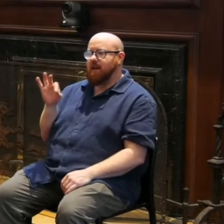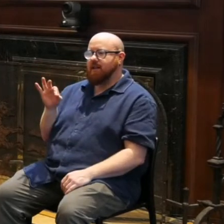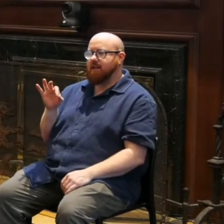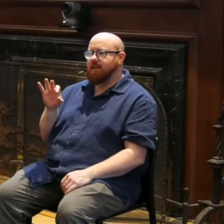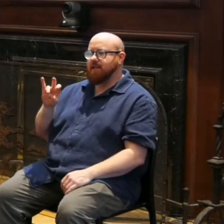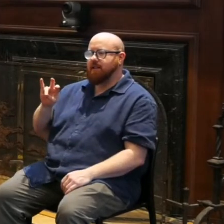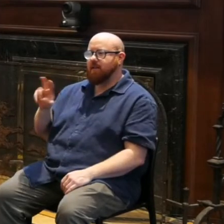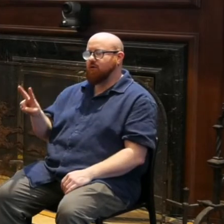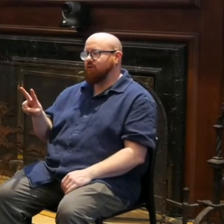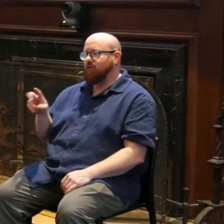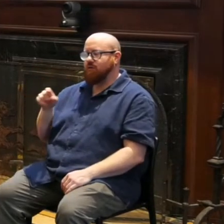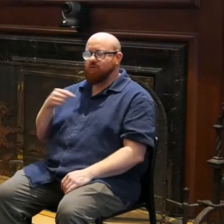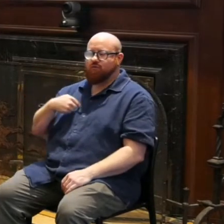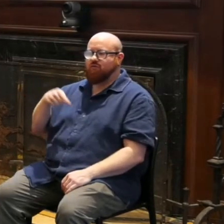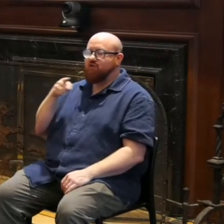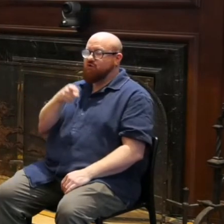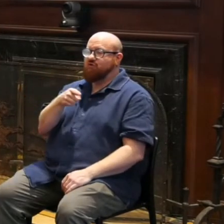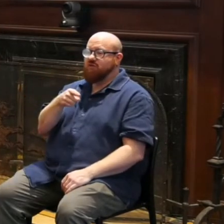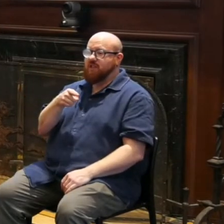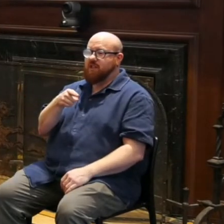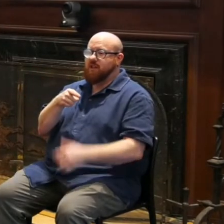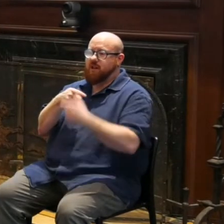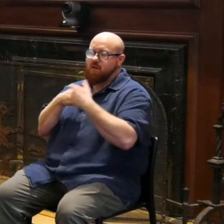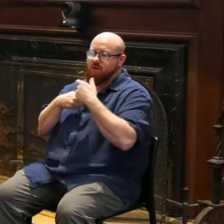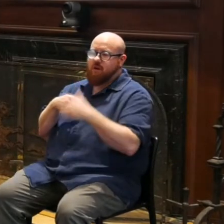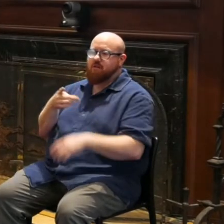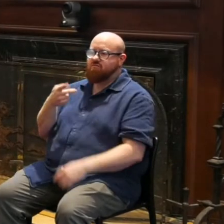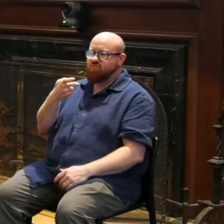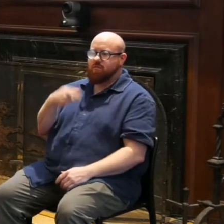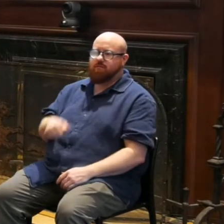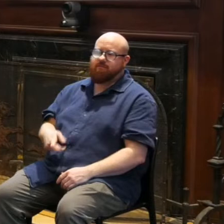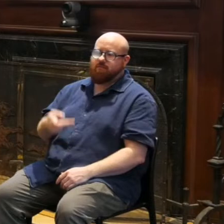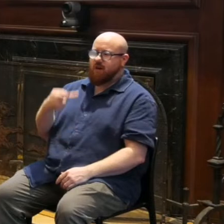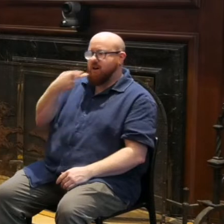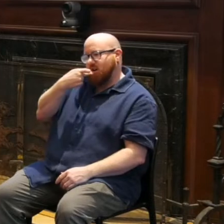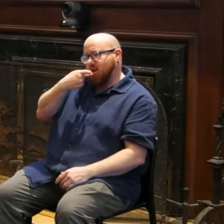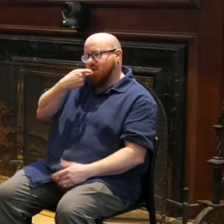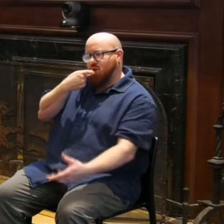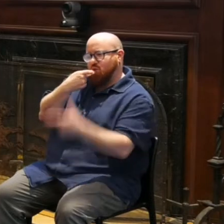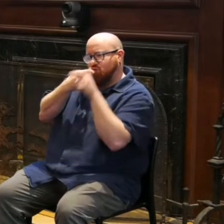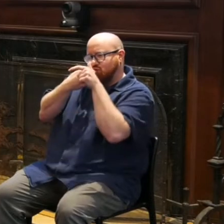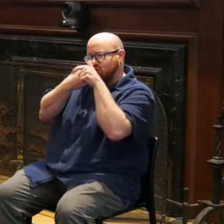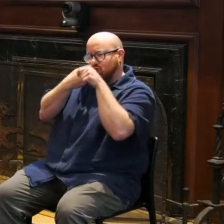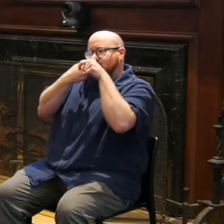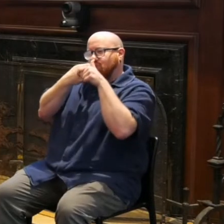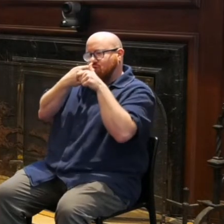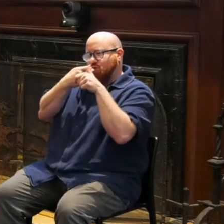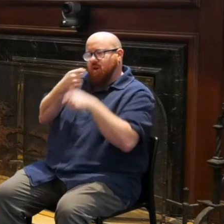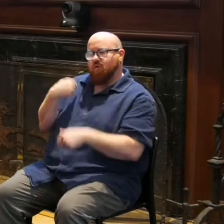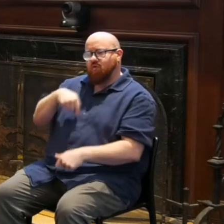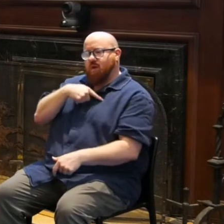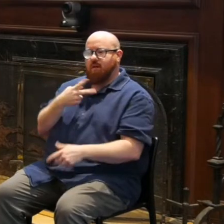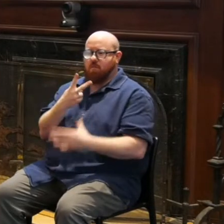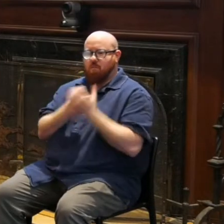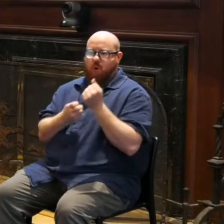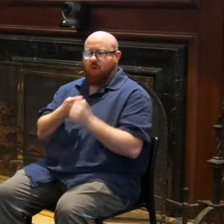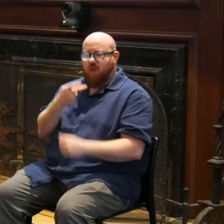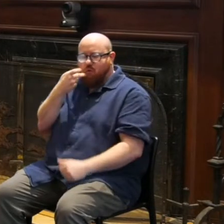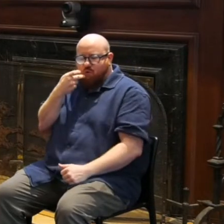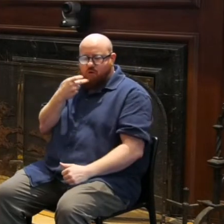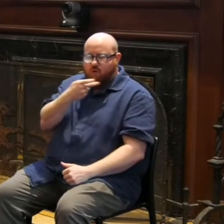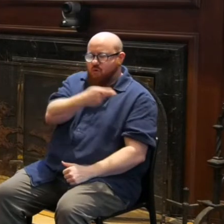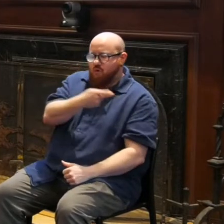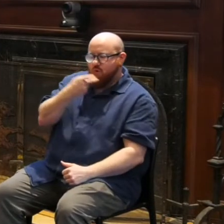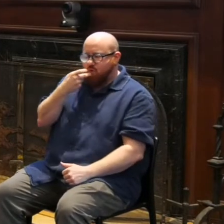lit up a bowl and we both hit three times on a one-hit bowl. By the last bowl, my old friend was sounding like an